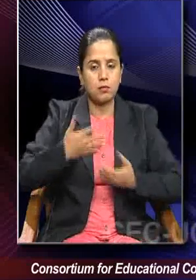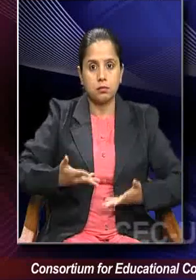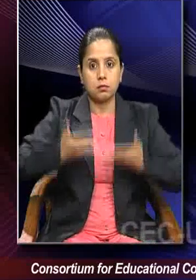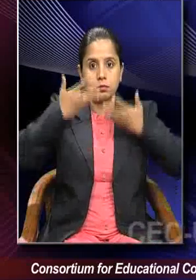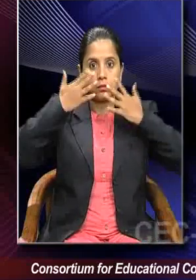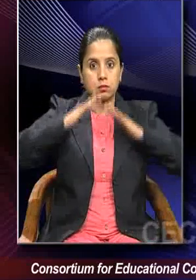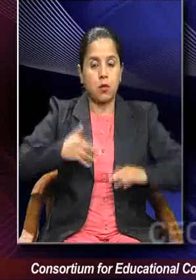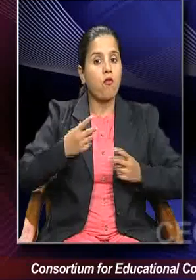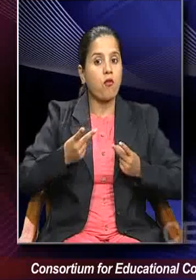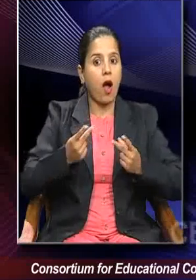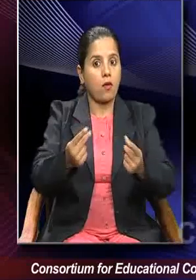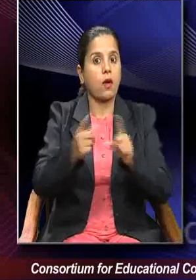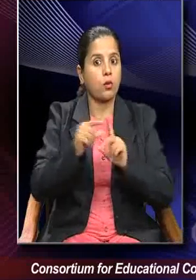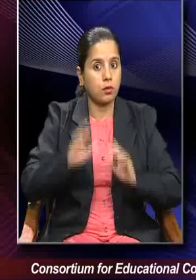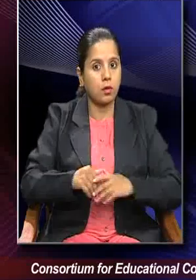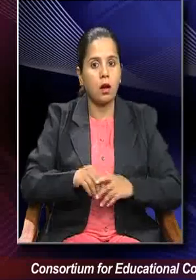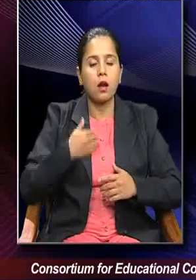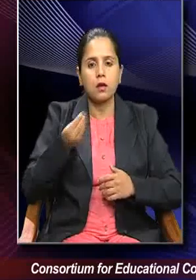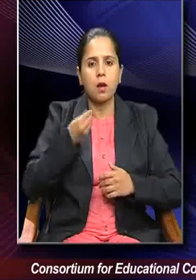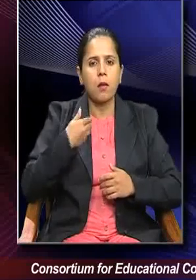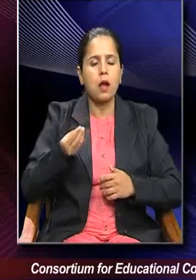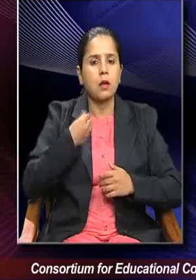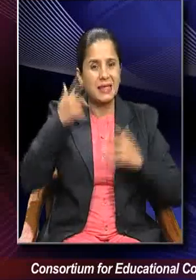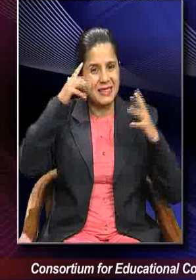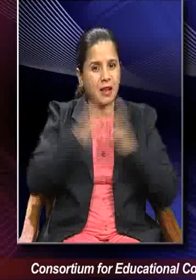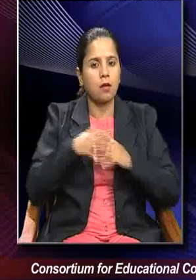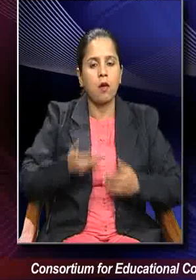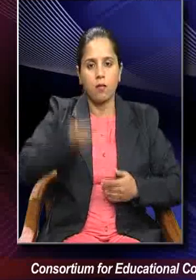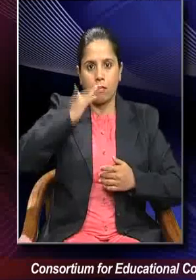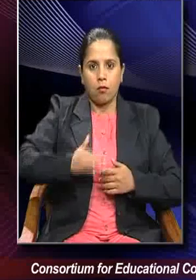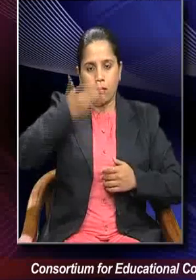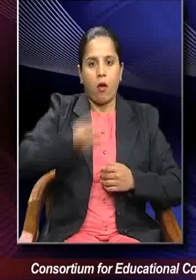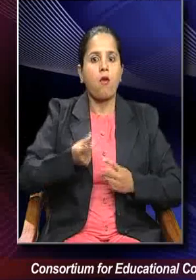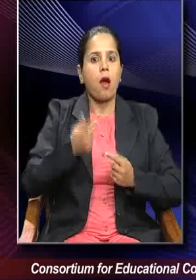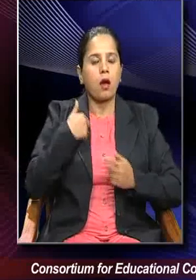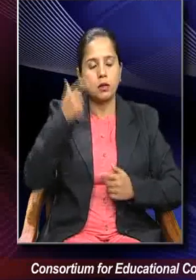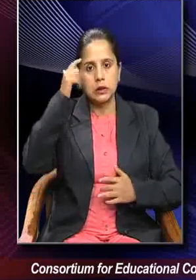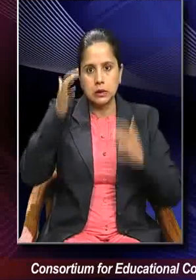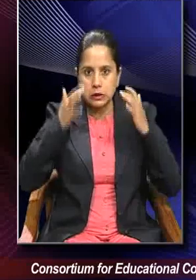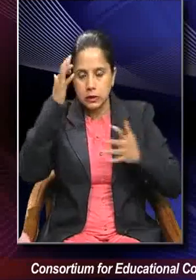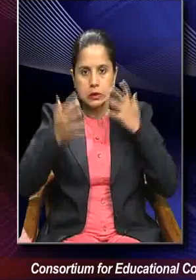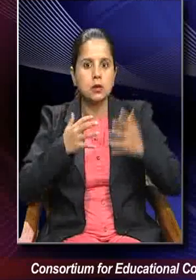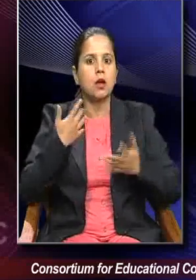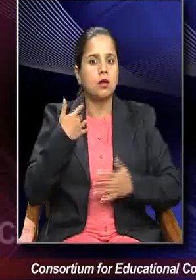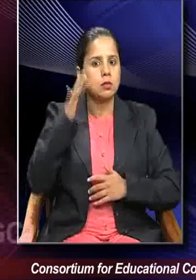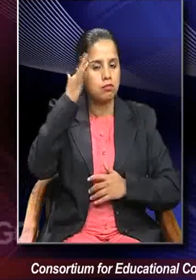more quickly and shallow, which adds to our emotions of tension and